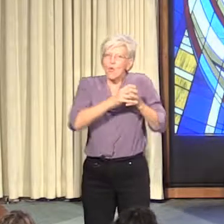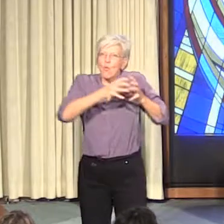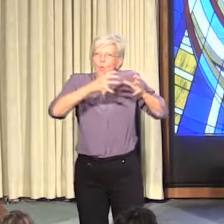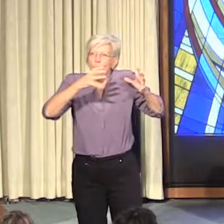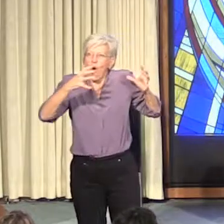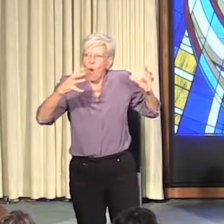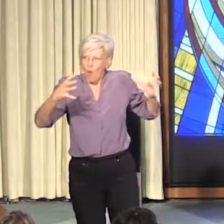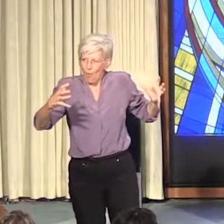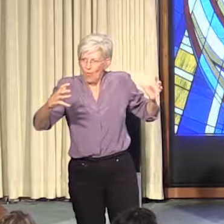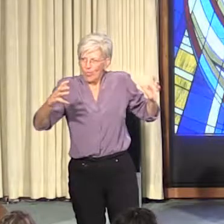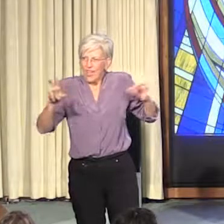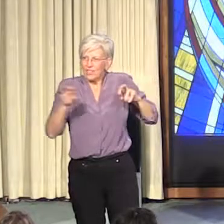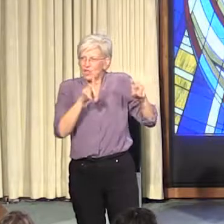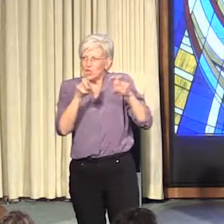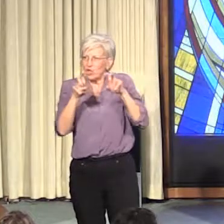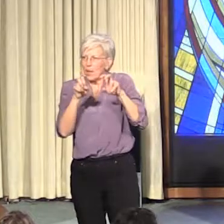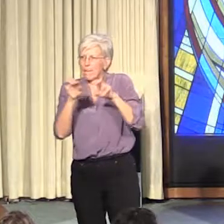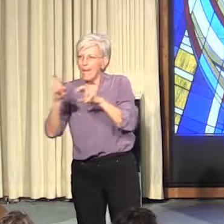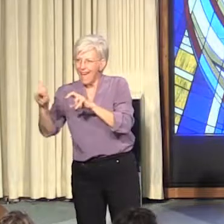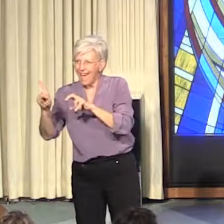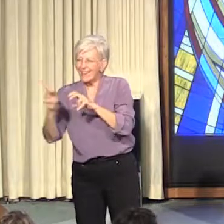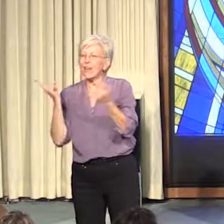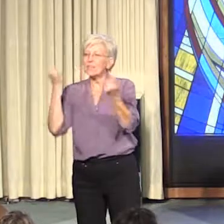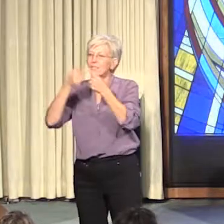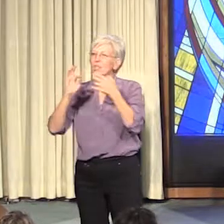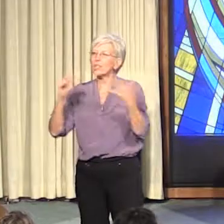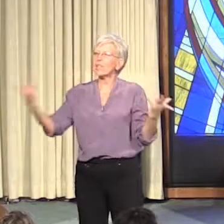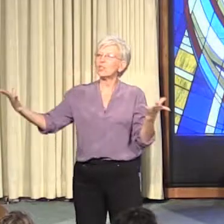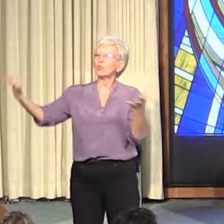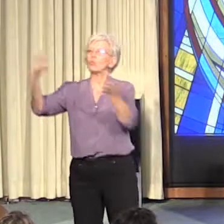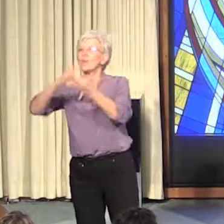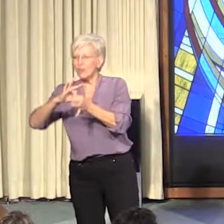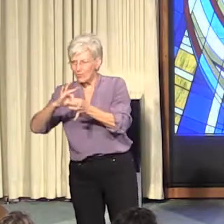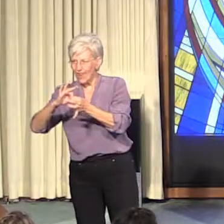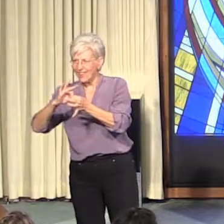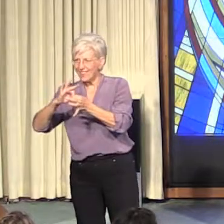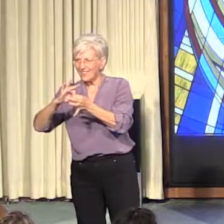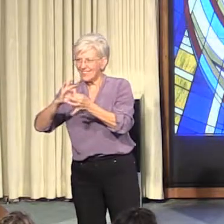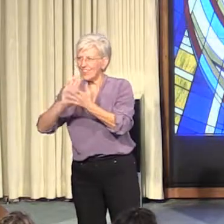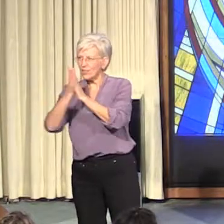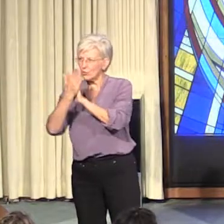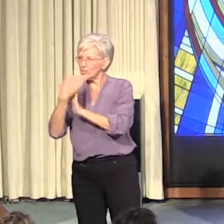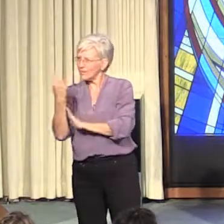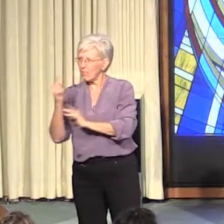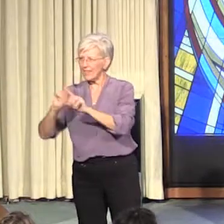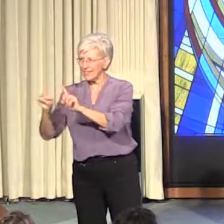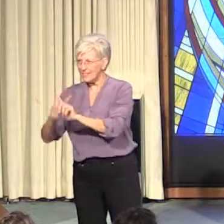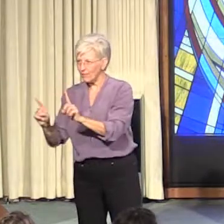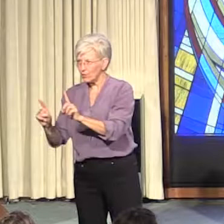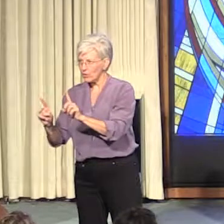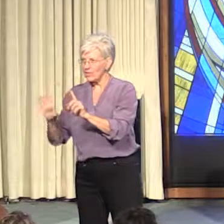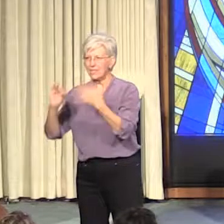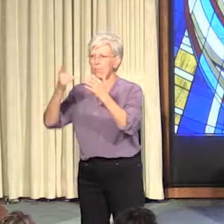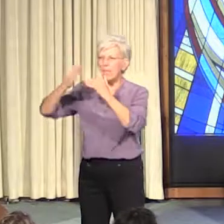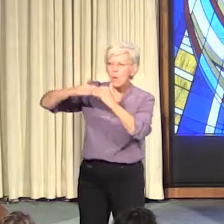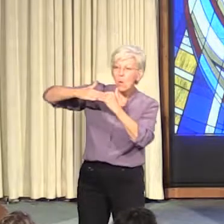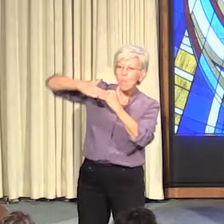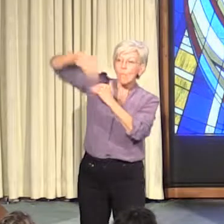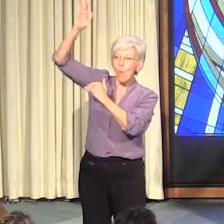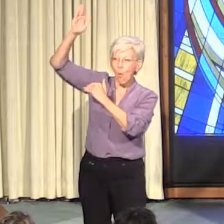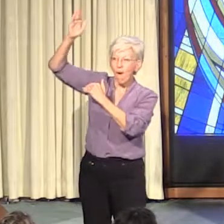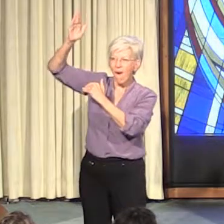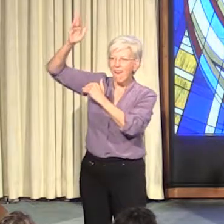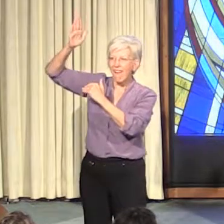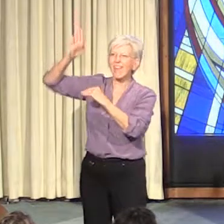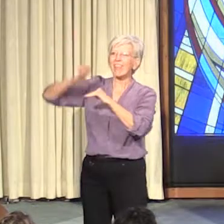he is reunited as something different and something more than he or she was to begin